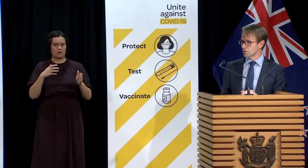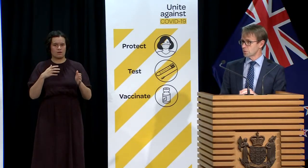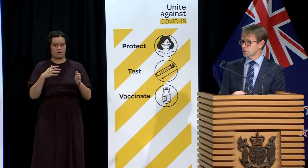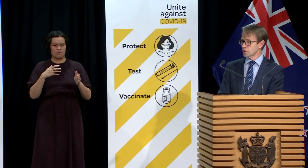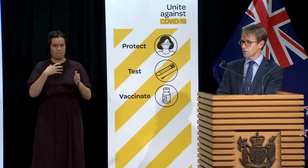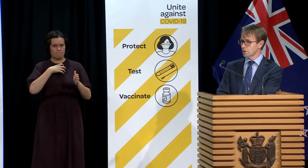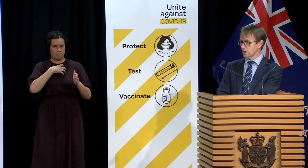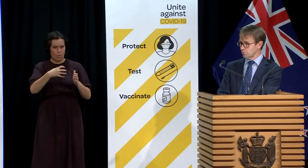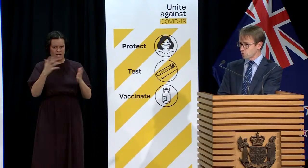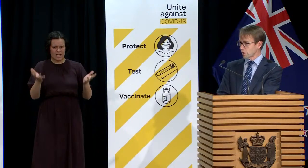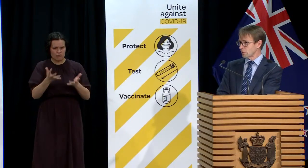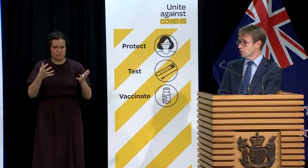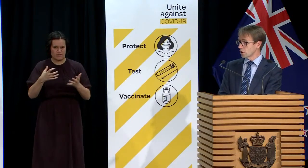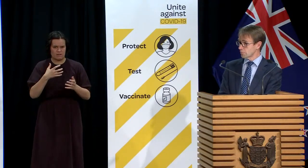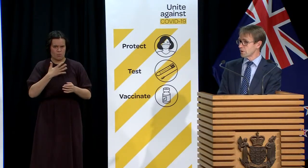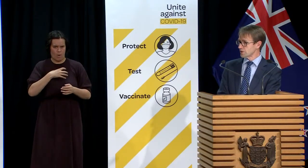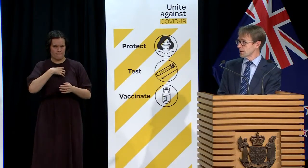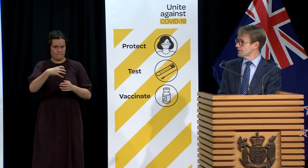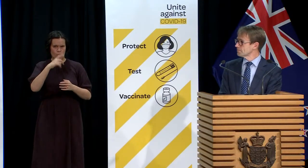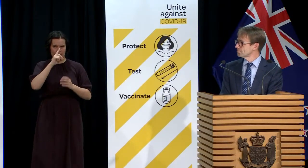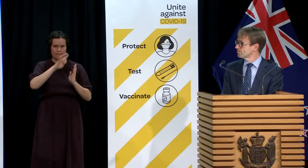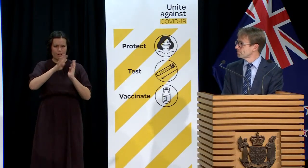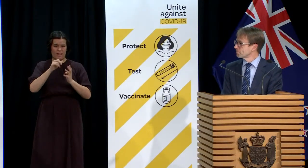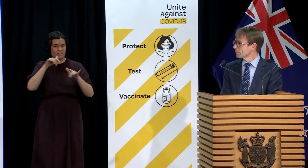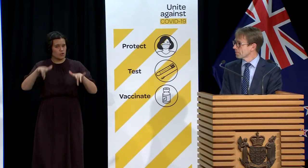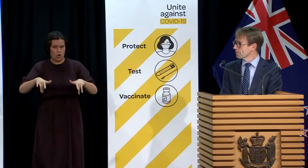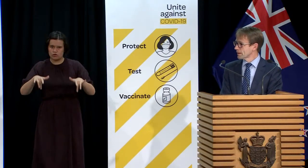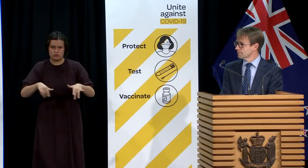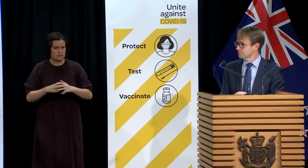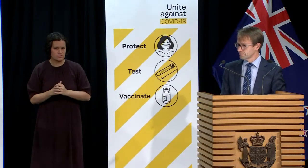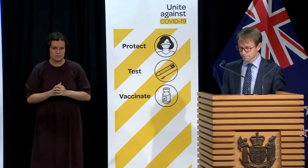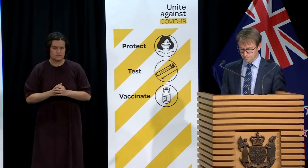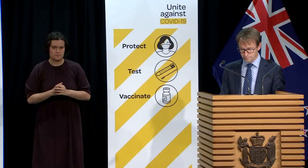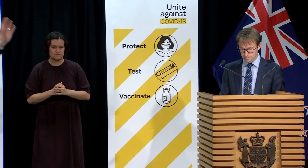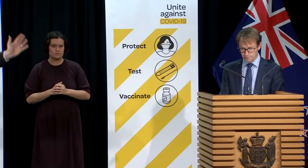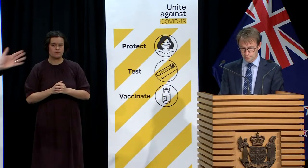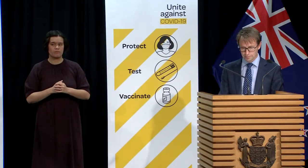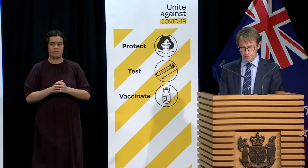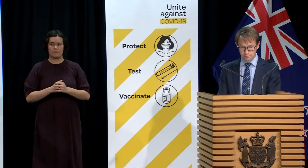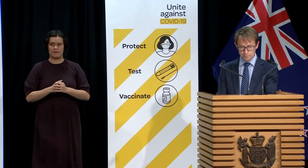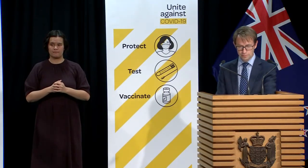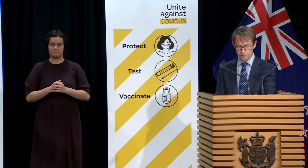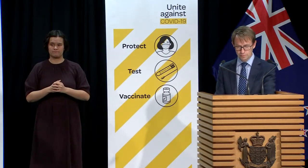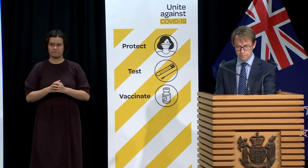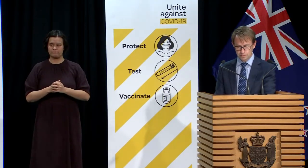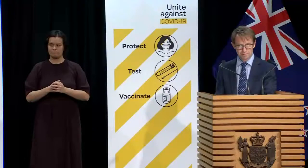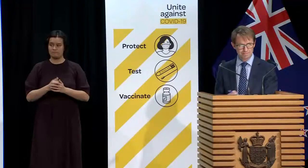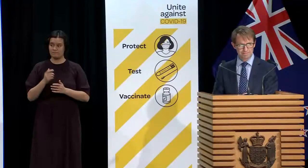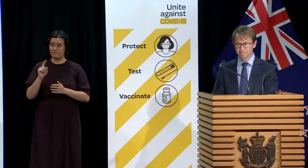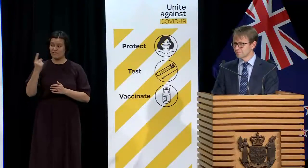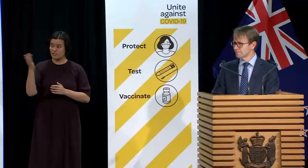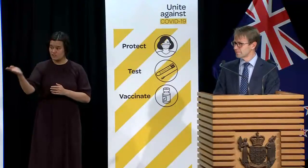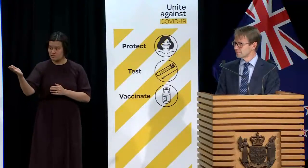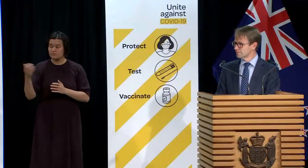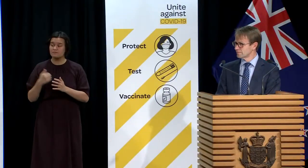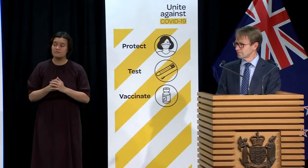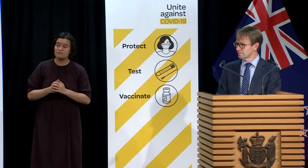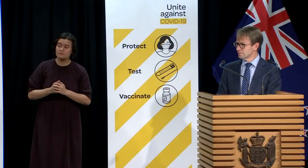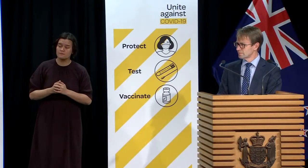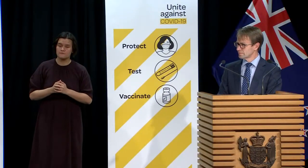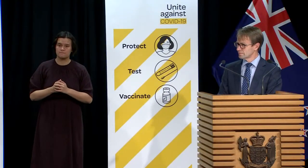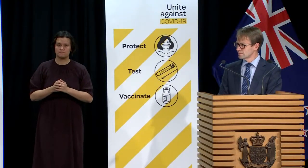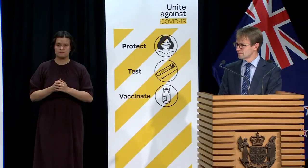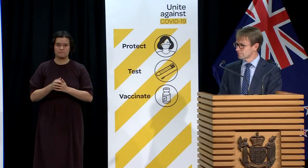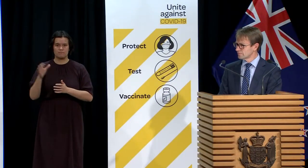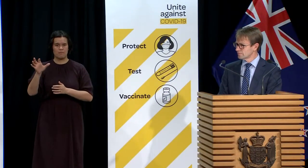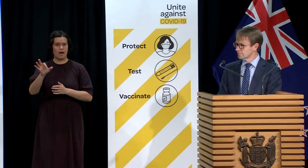so I encourage everyone to go and book or go and be vaccinated. I'm going to take Charlie, and then I'm going to sweep across the side over here. Can I just